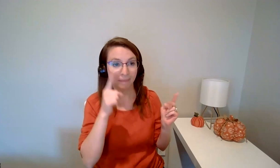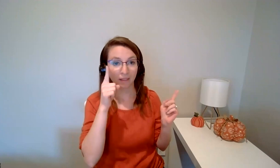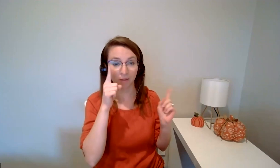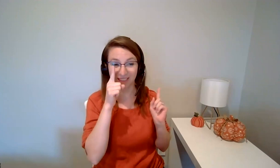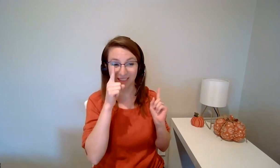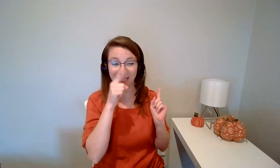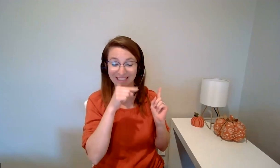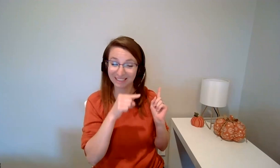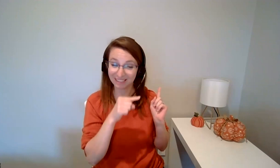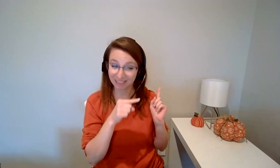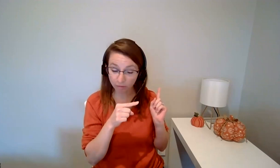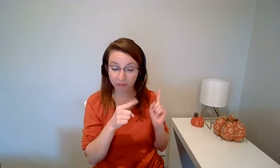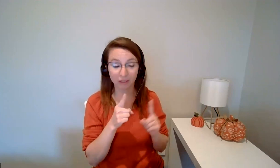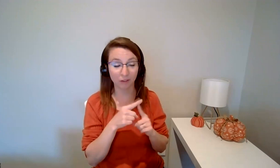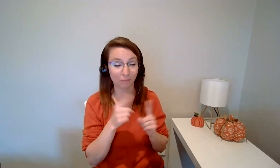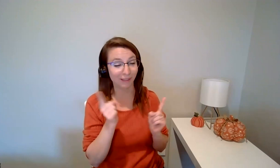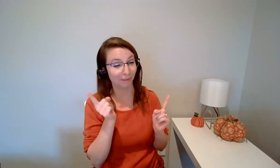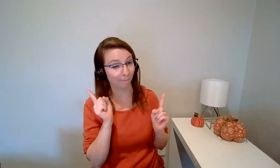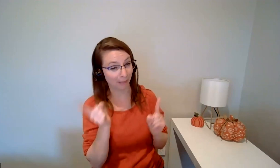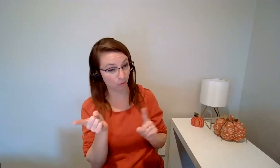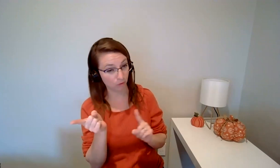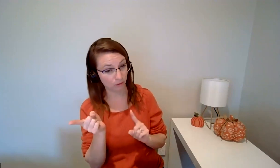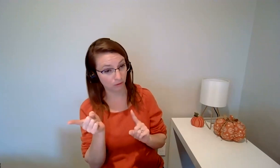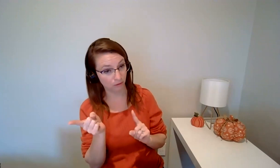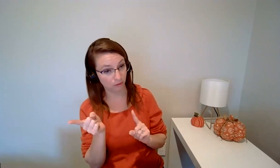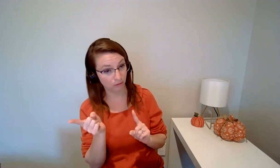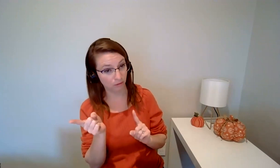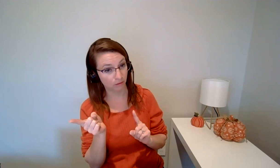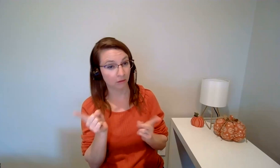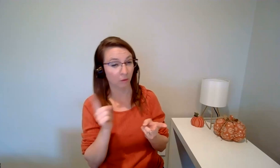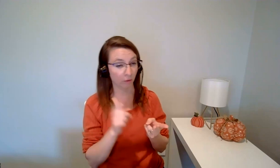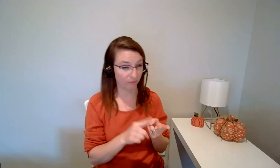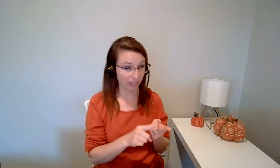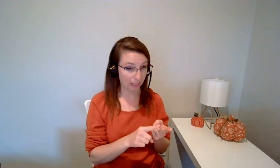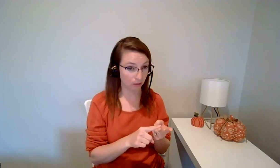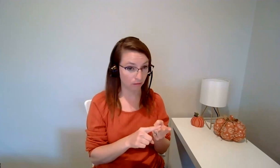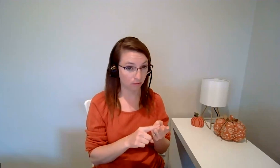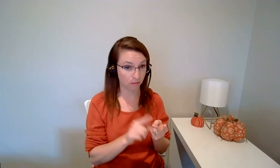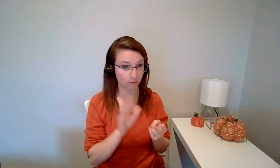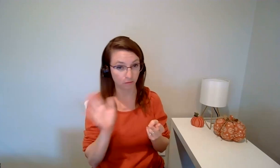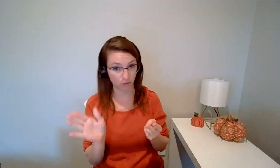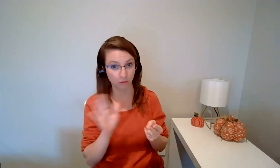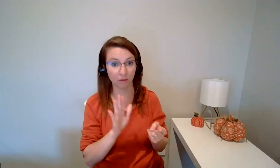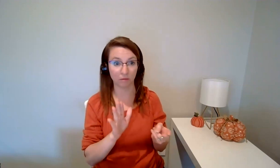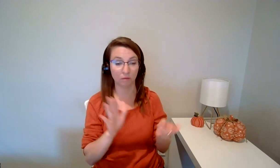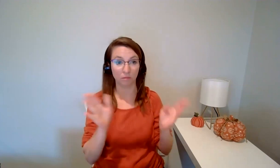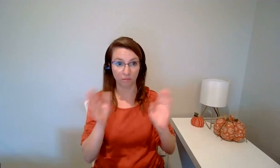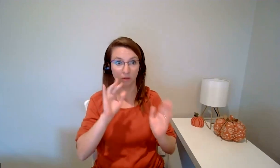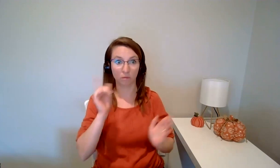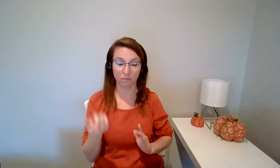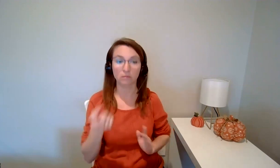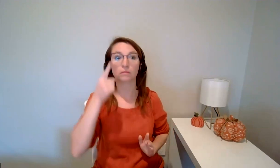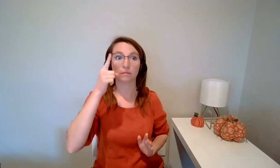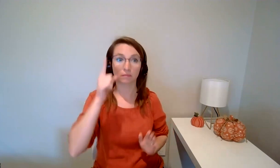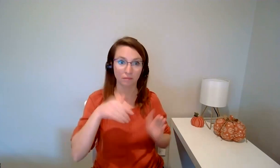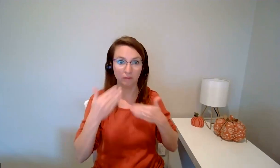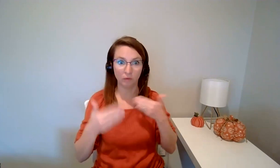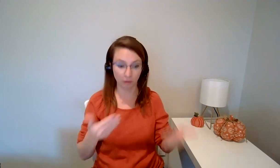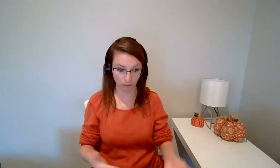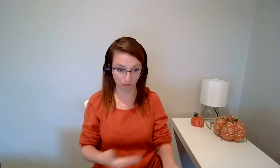Now this by itself can either mean mouse or fake. Just so you know. So if you want to talk